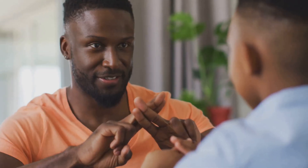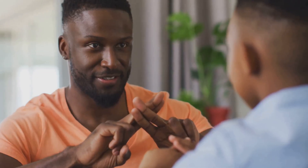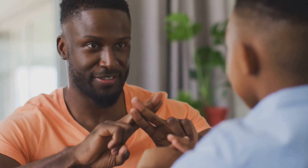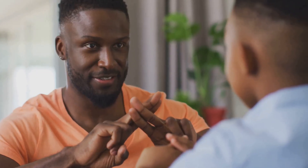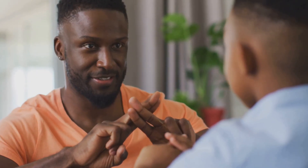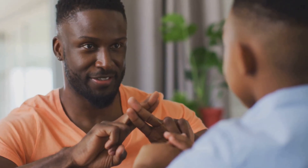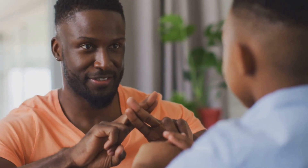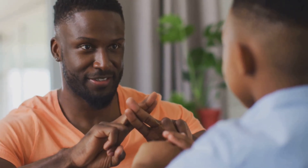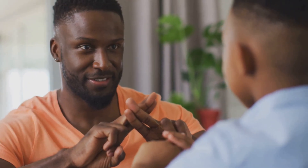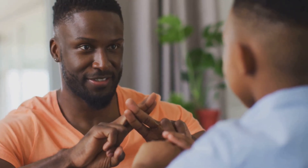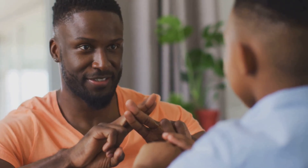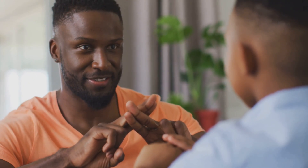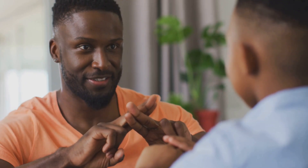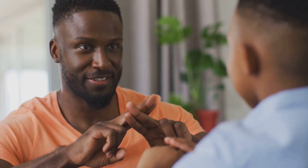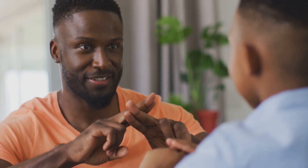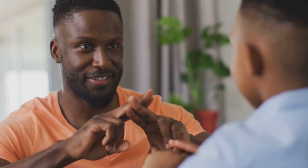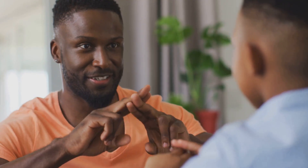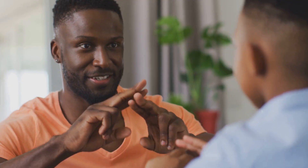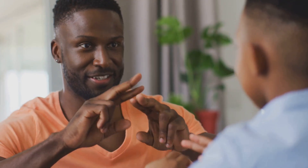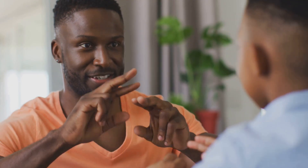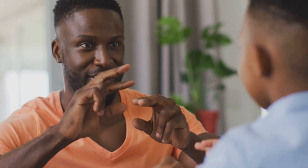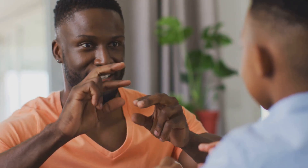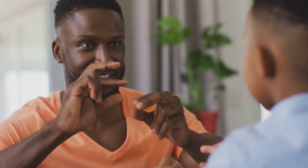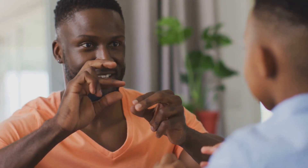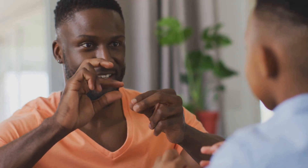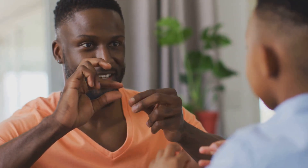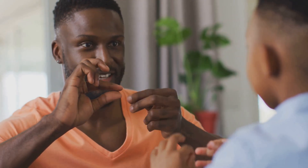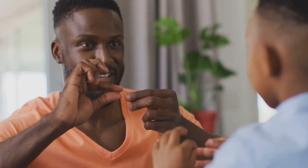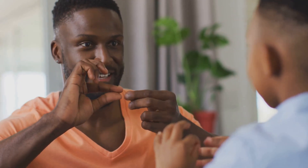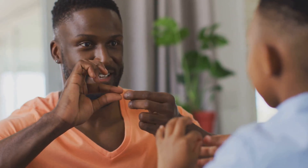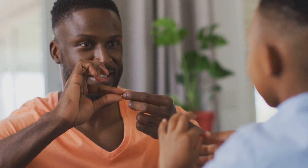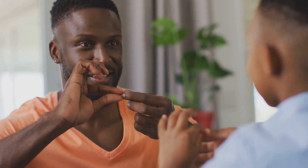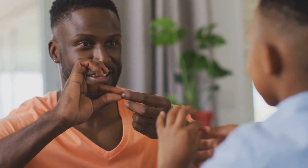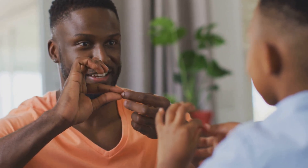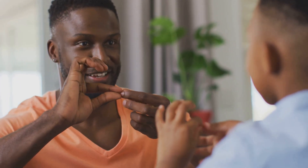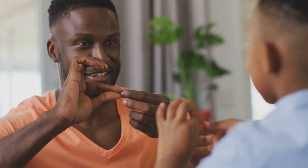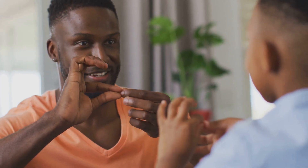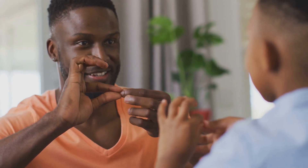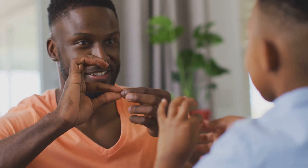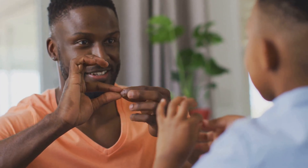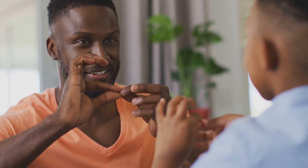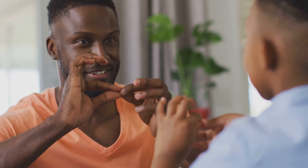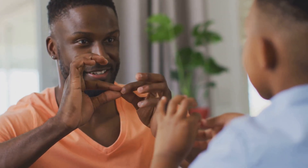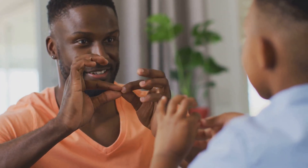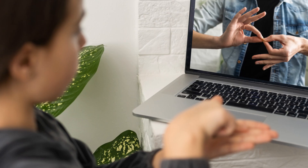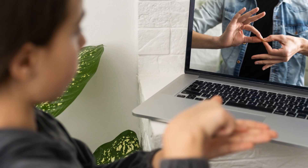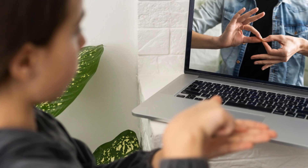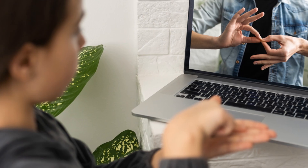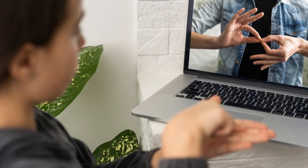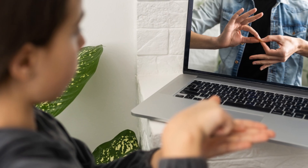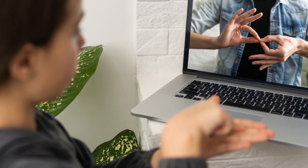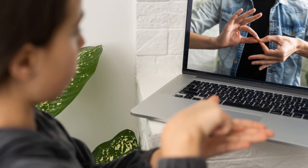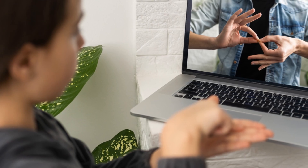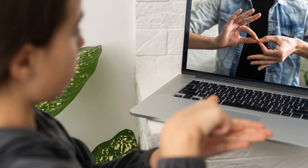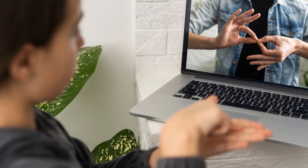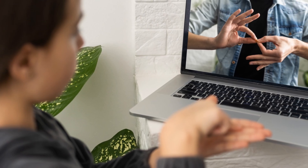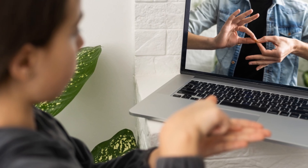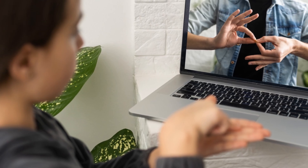1 day, you will feel confident, and in 2 weeks, you will be signing like a pro. Now through August 15th,